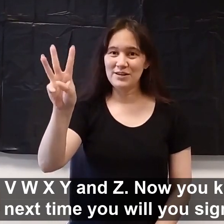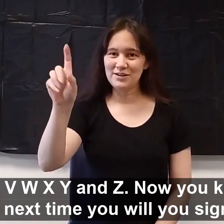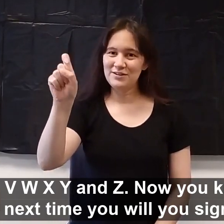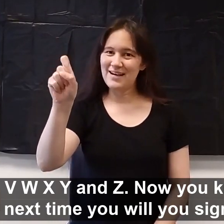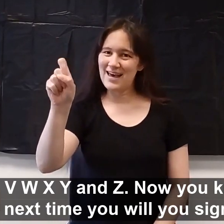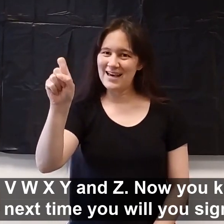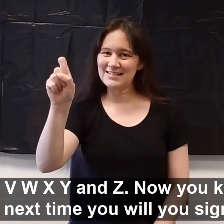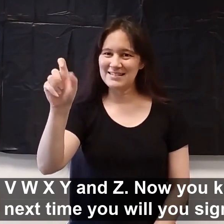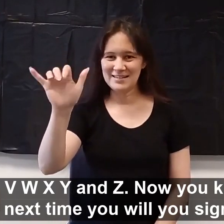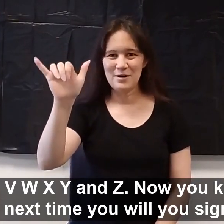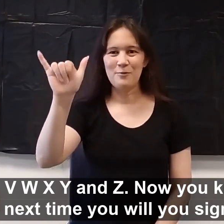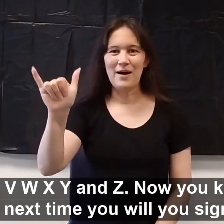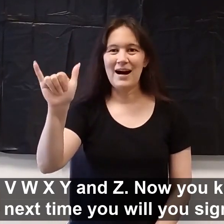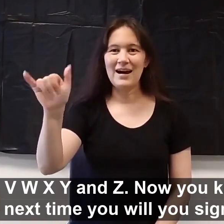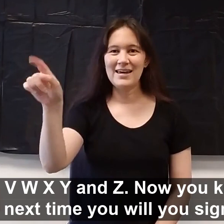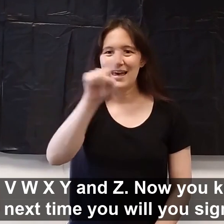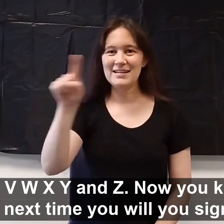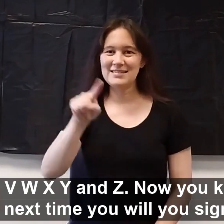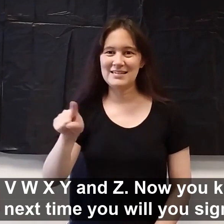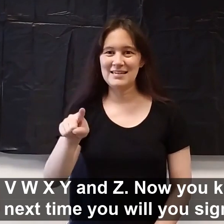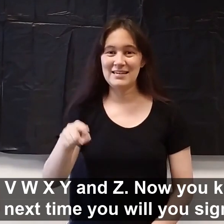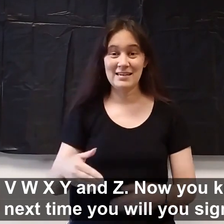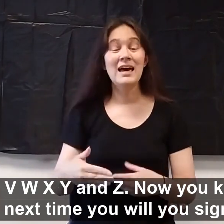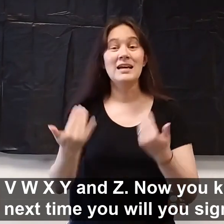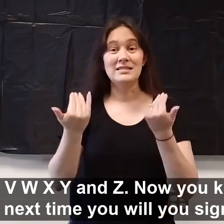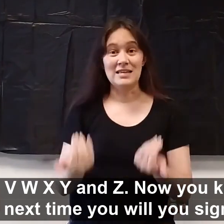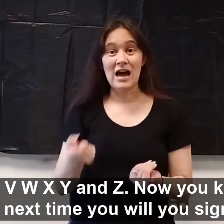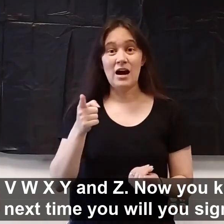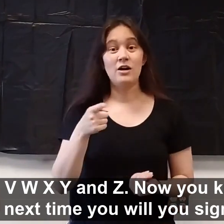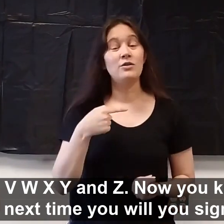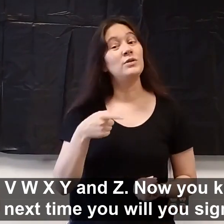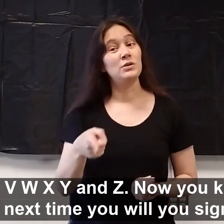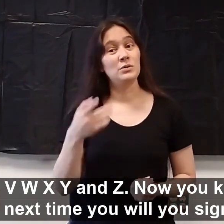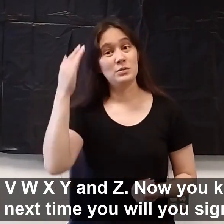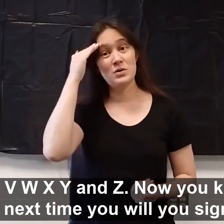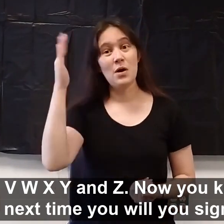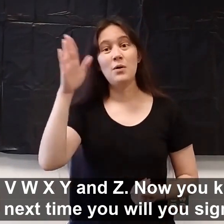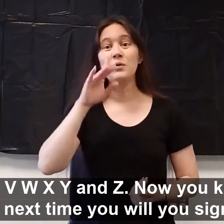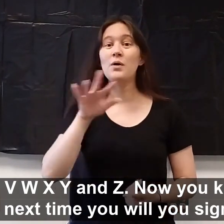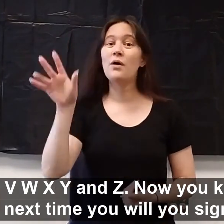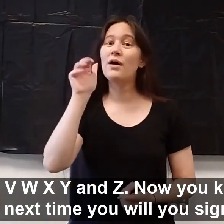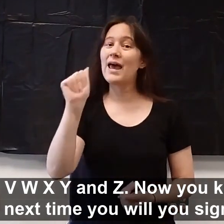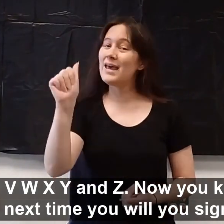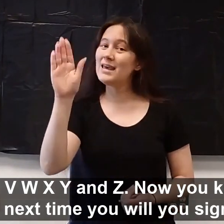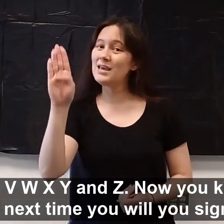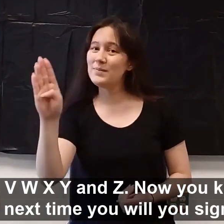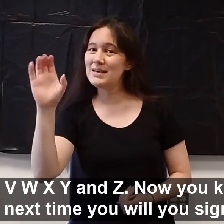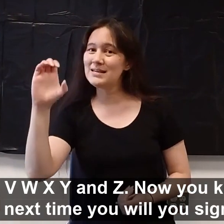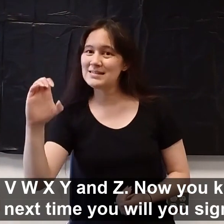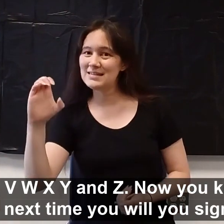W, X, Y, and Z. Now you know your